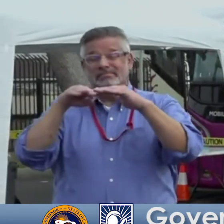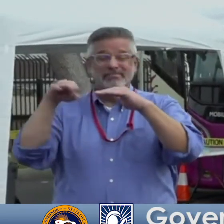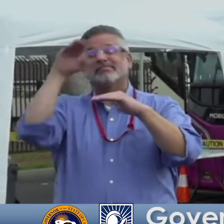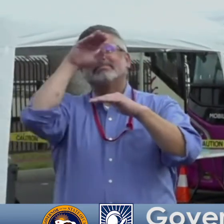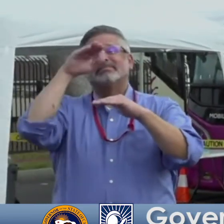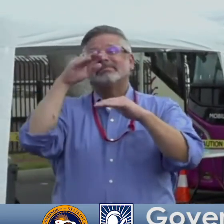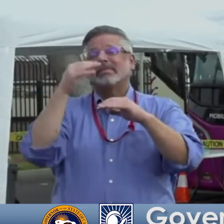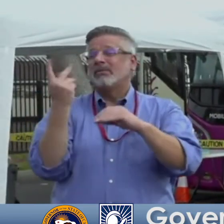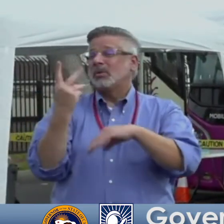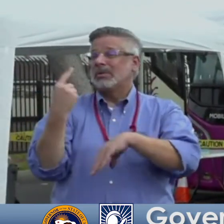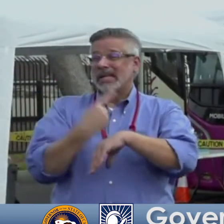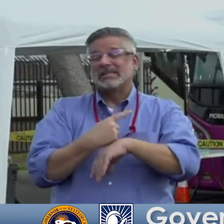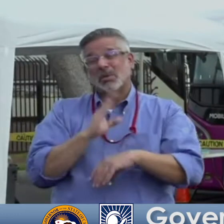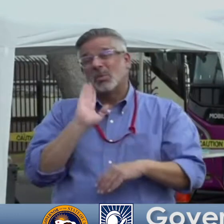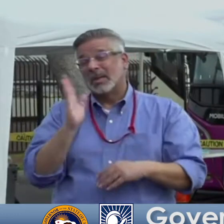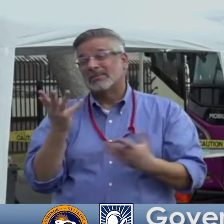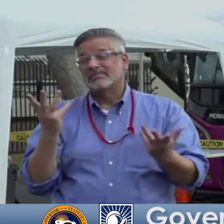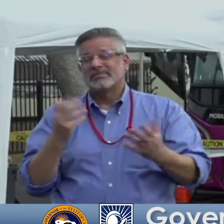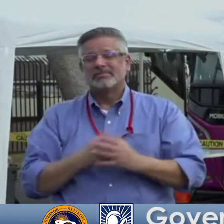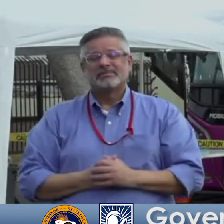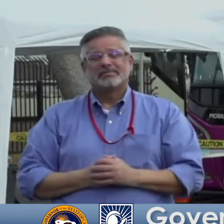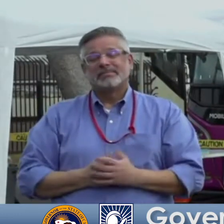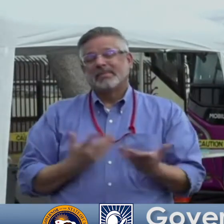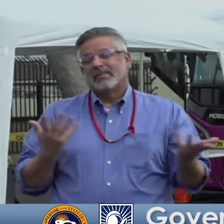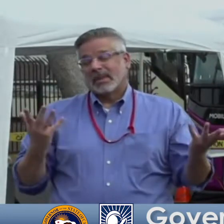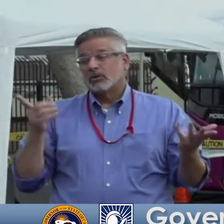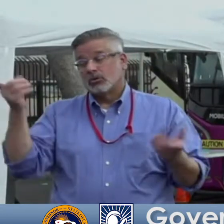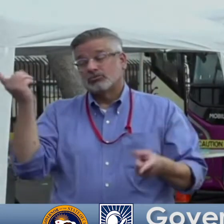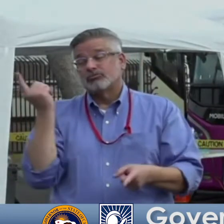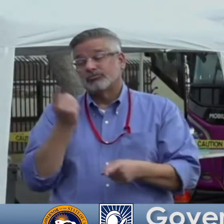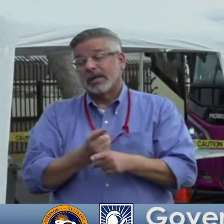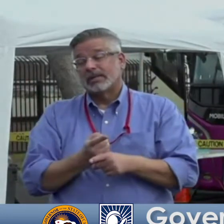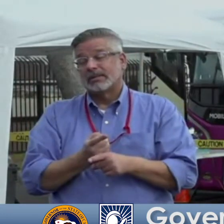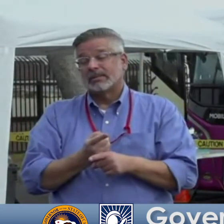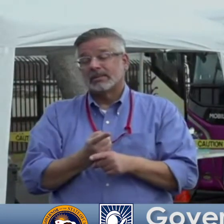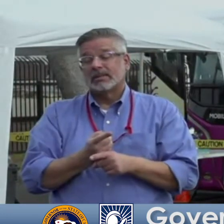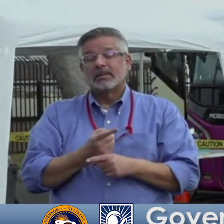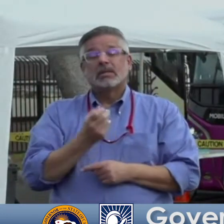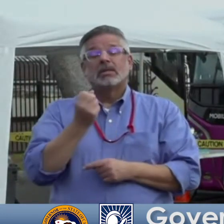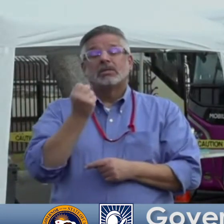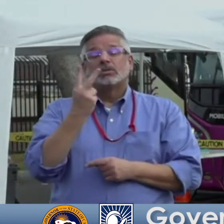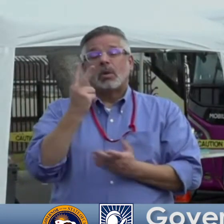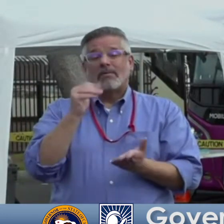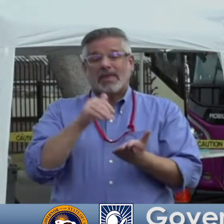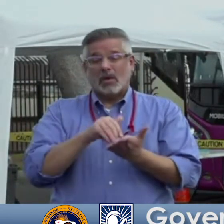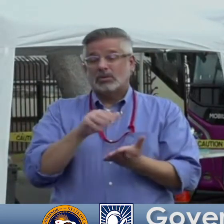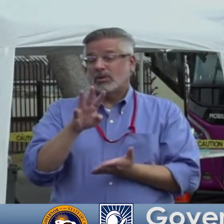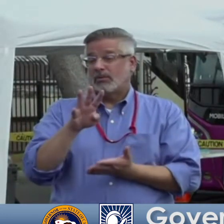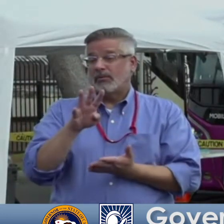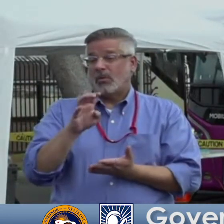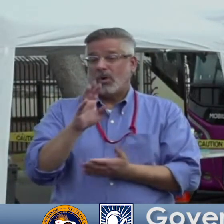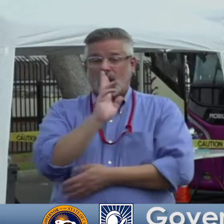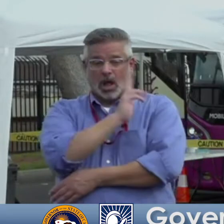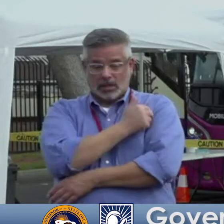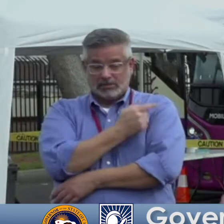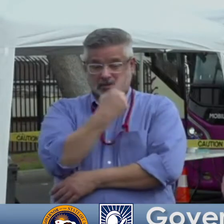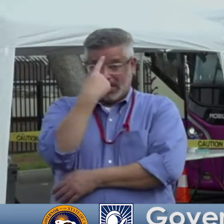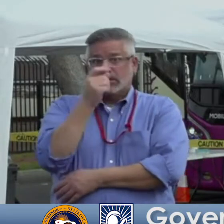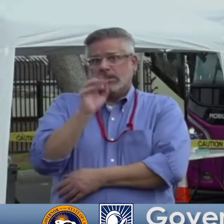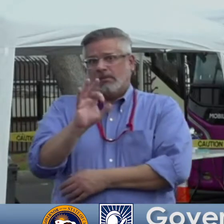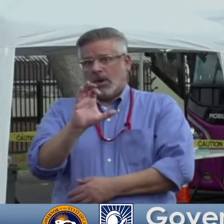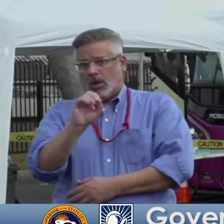days. That being said, you're correct. Less than 12,400 are hospitalized for COVID.